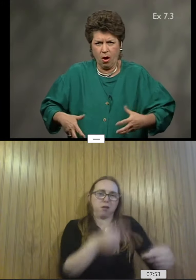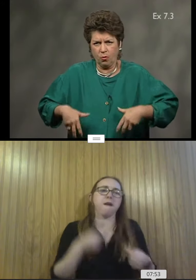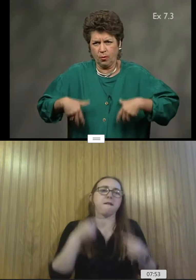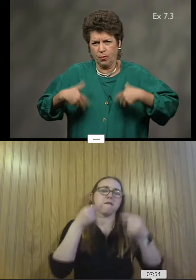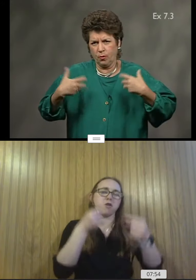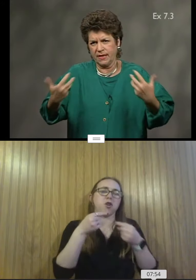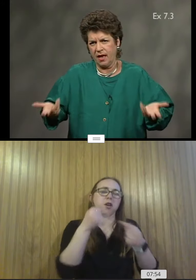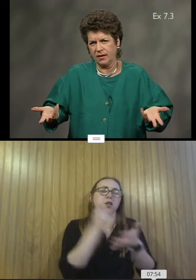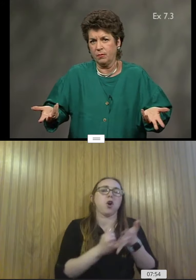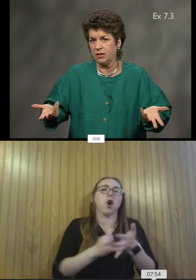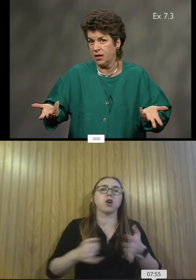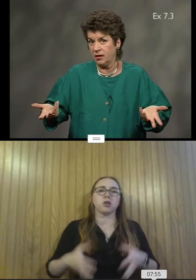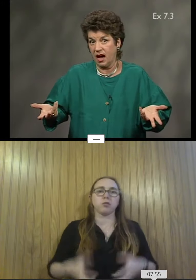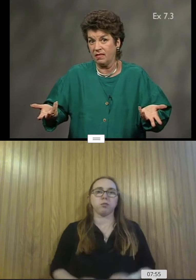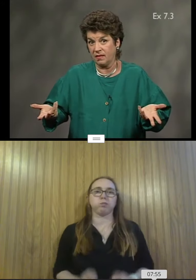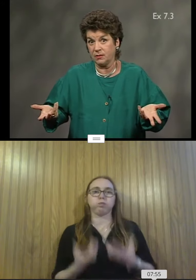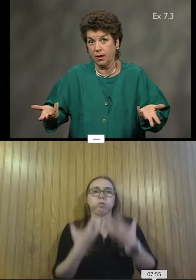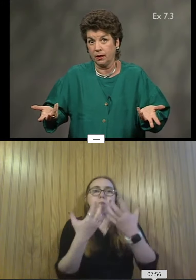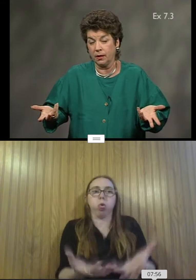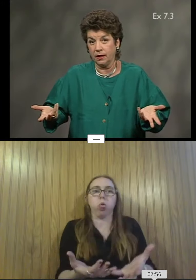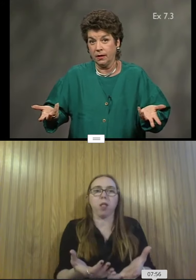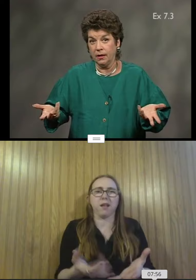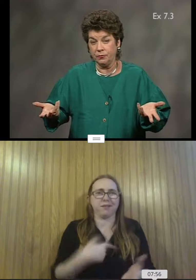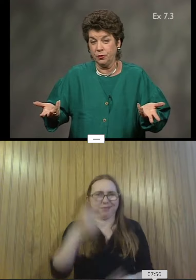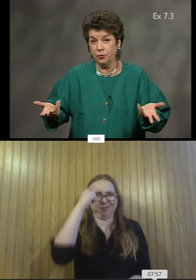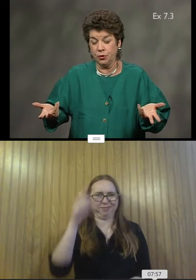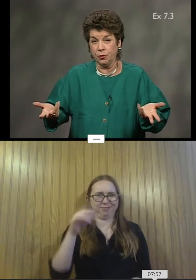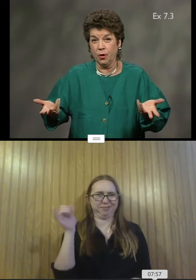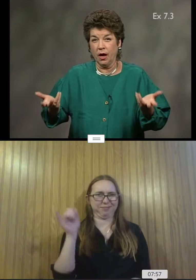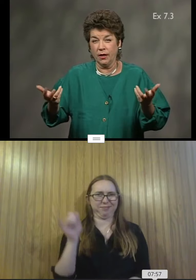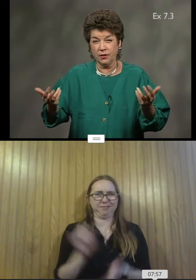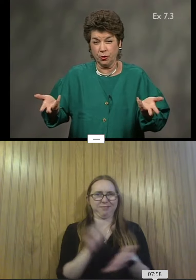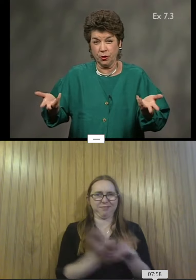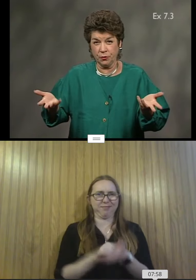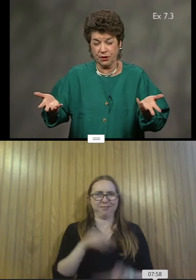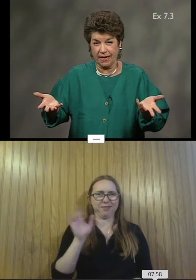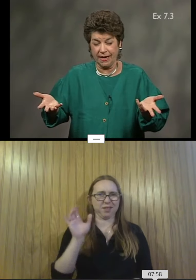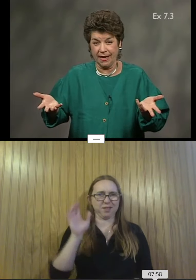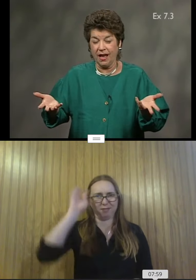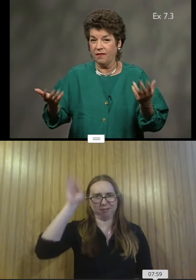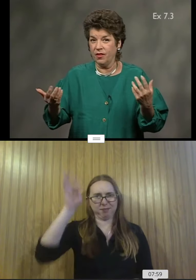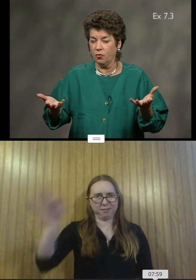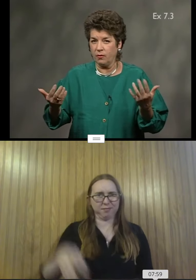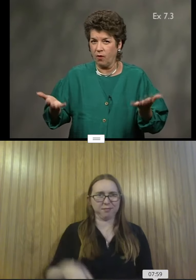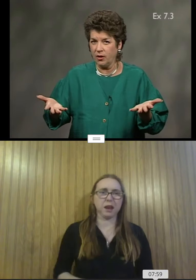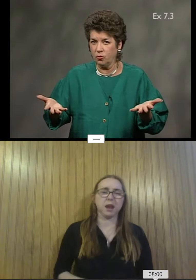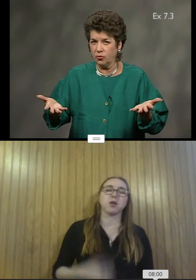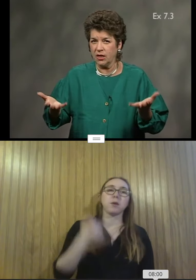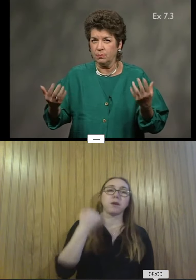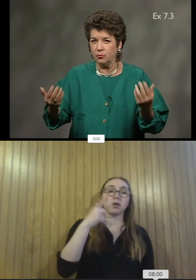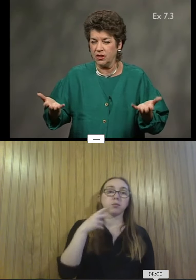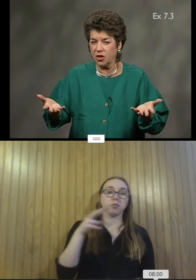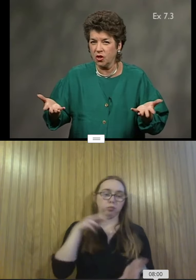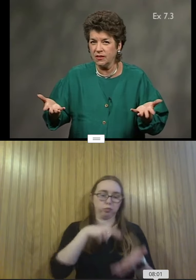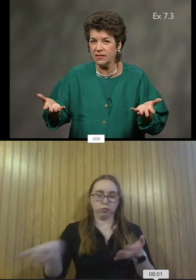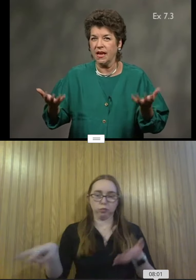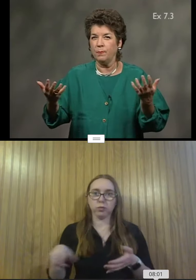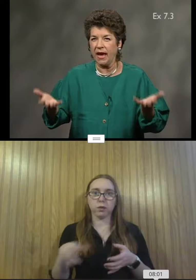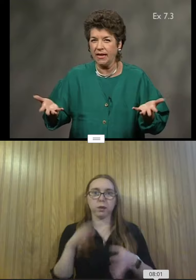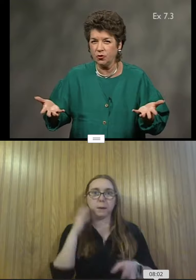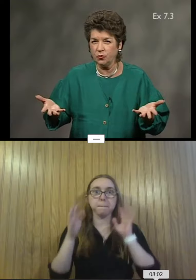their artwork pours out, and I'm going to tell you, I think that's bunk. If you do a historical study of the great writers,